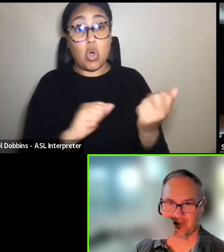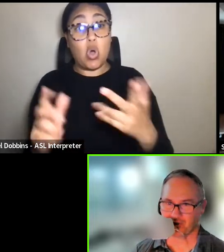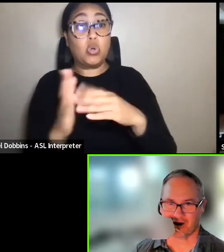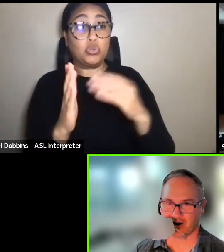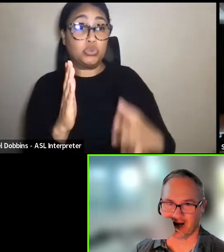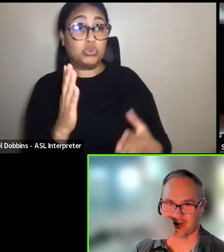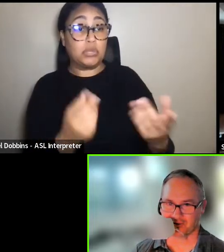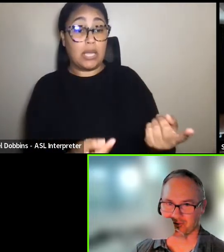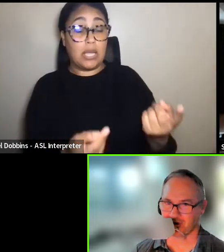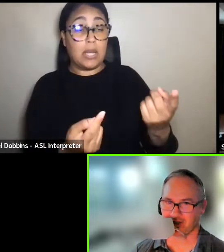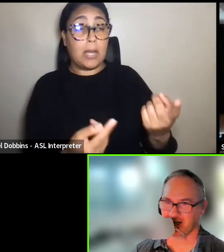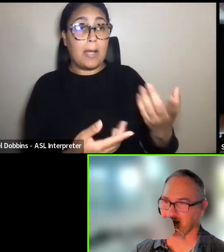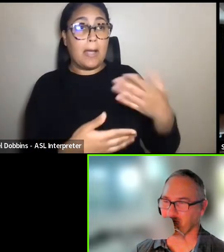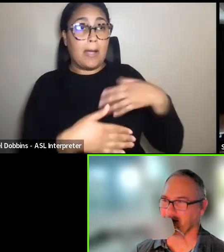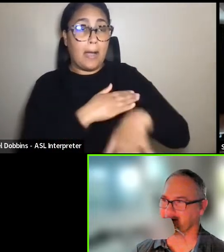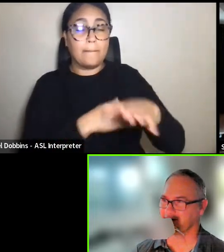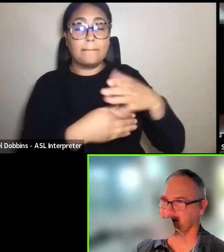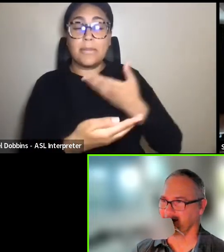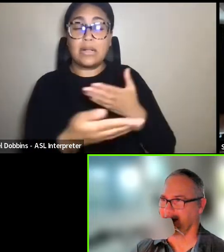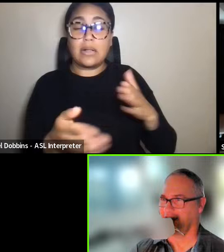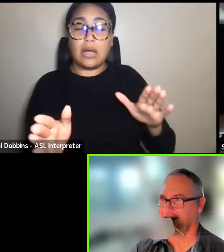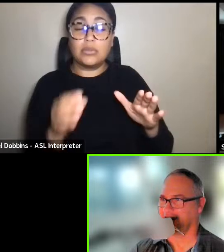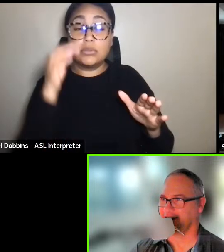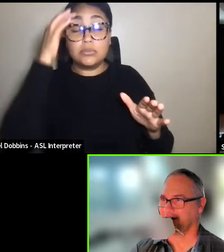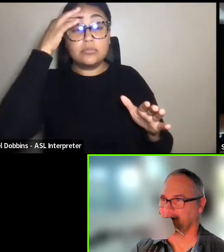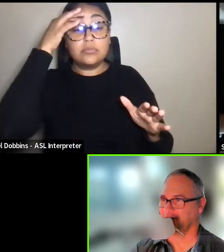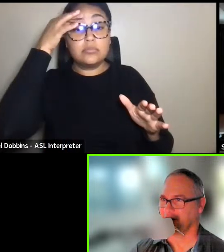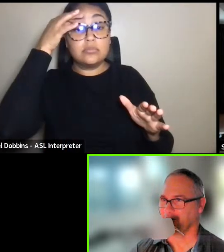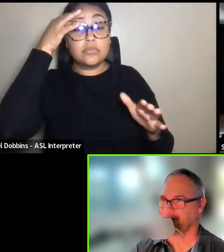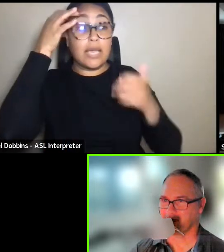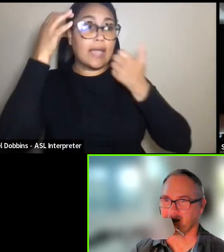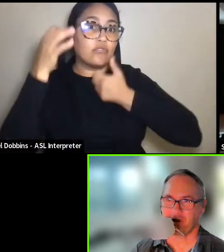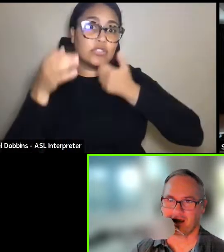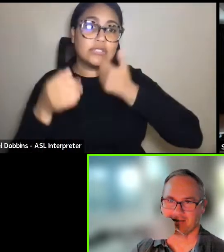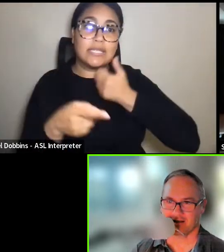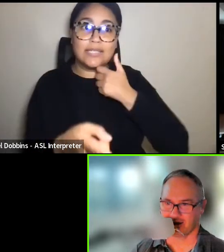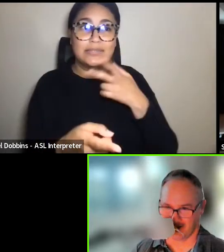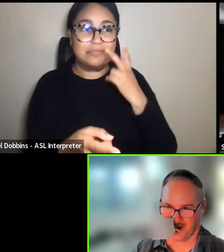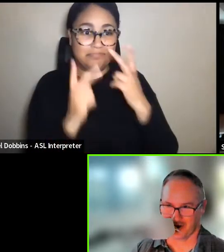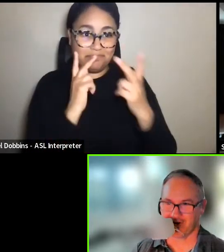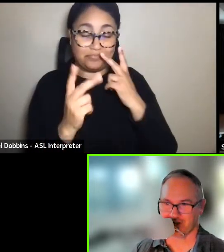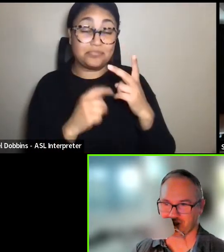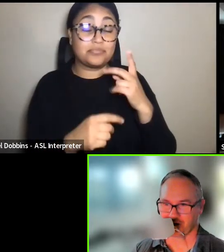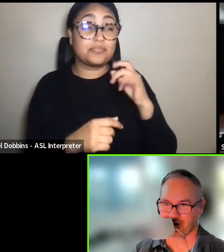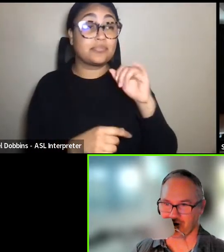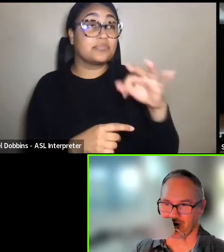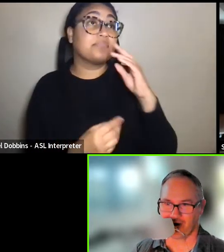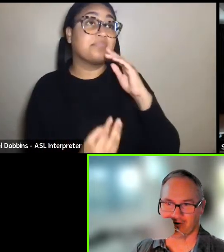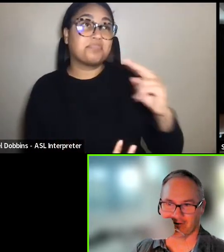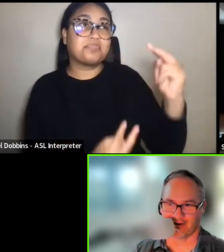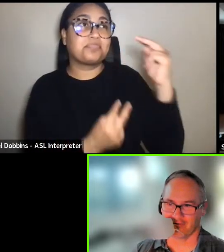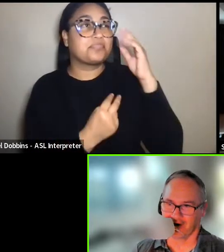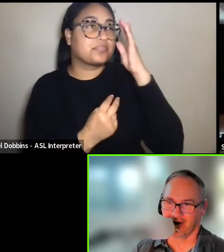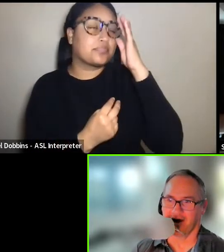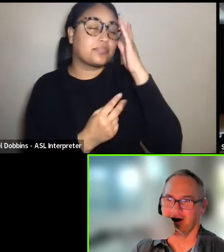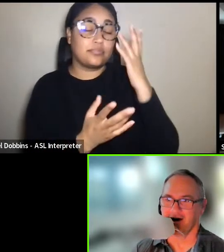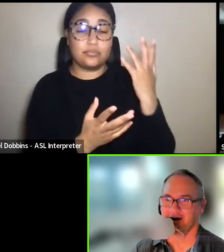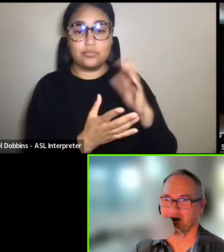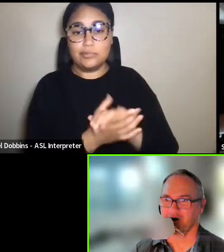that come into our classrooms on a daily basis. And when we think back to the conversation earlier around kind